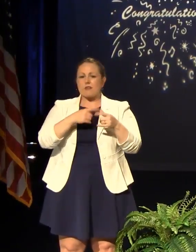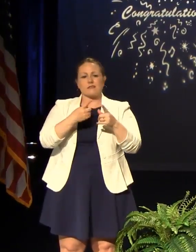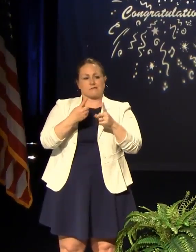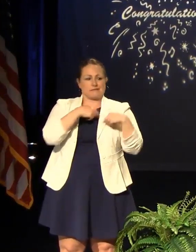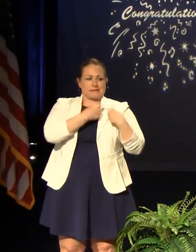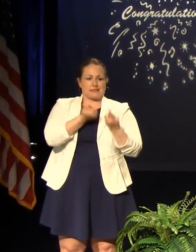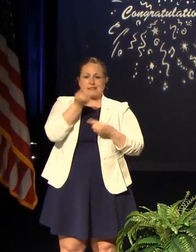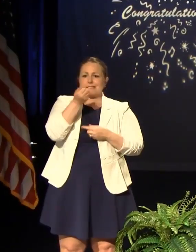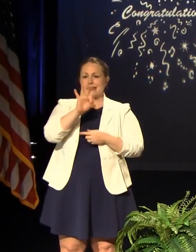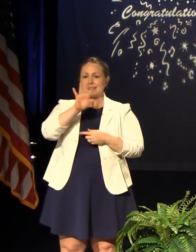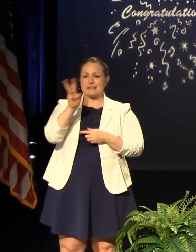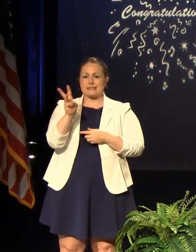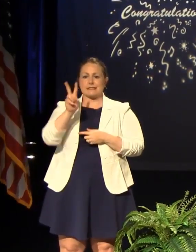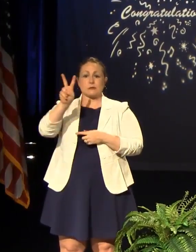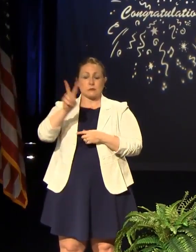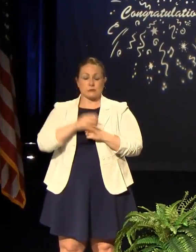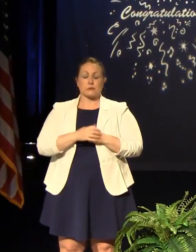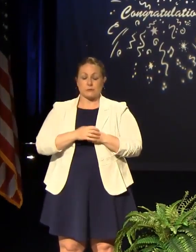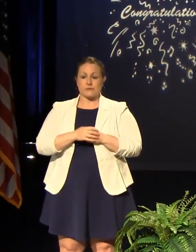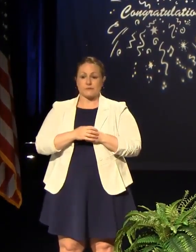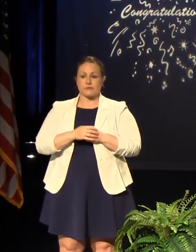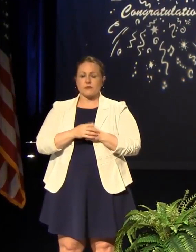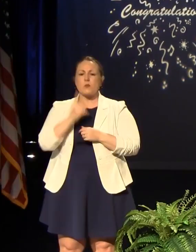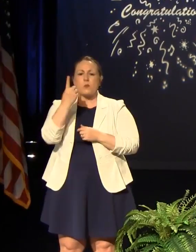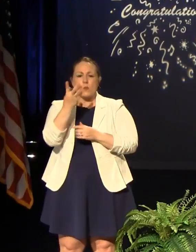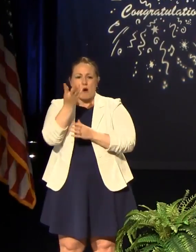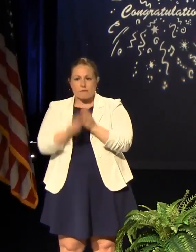4 Balfour plaques we have.